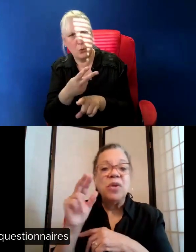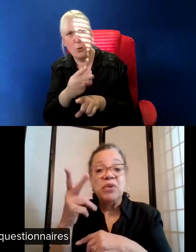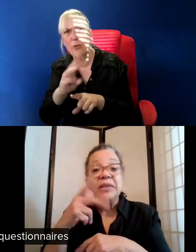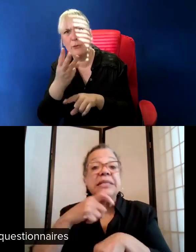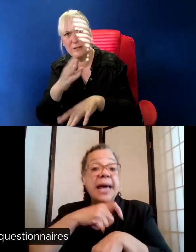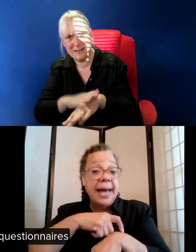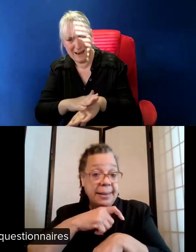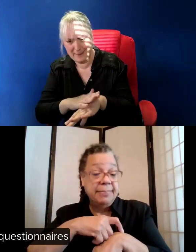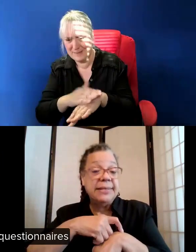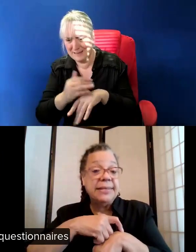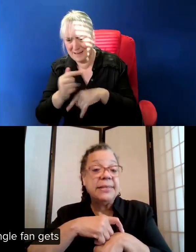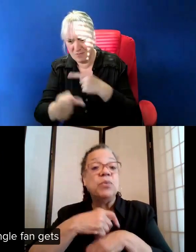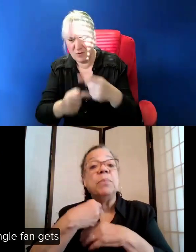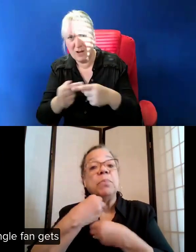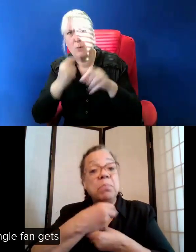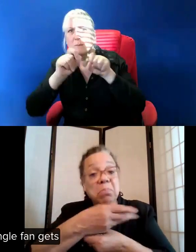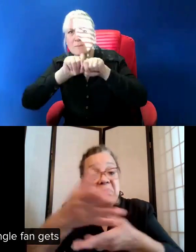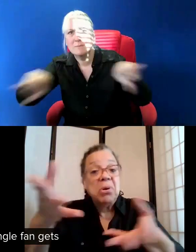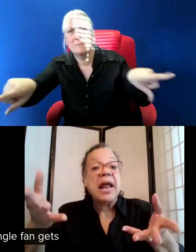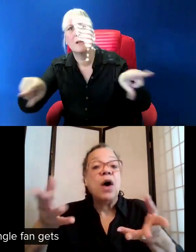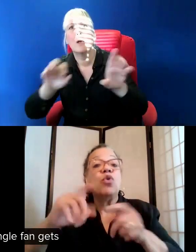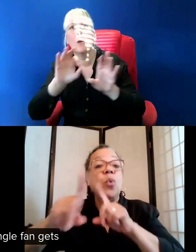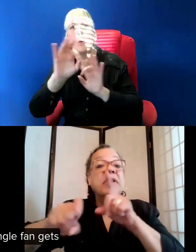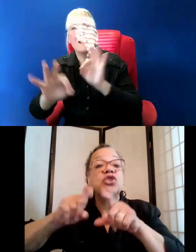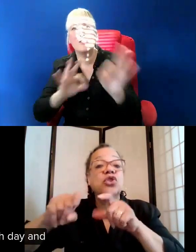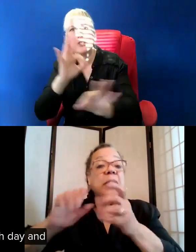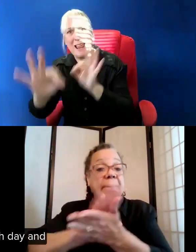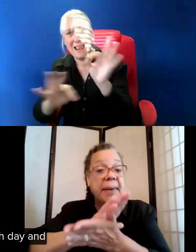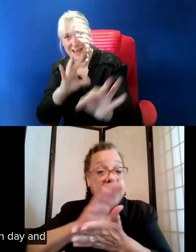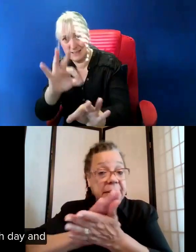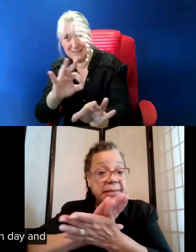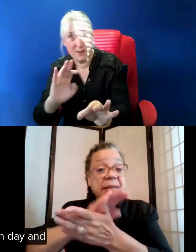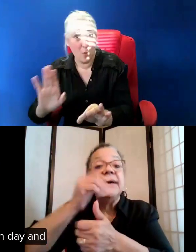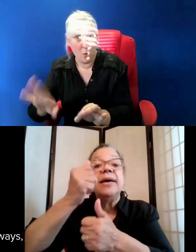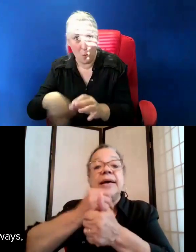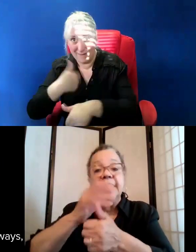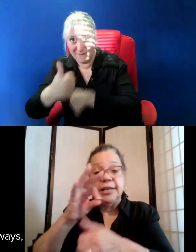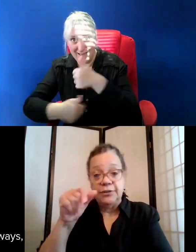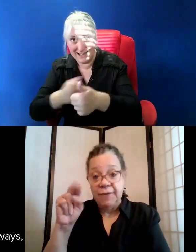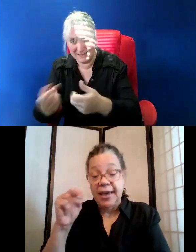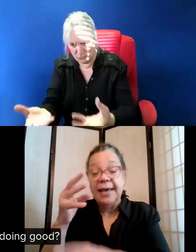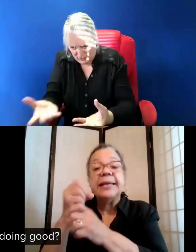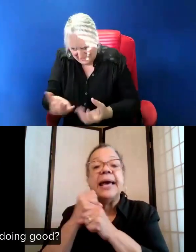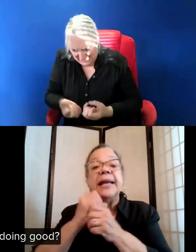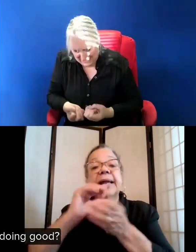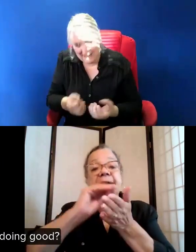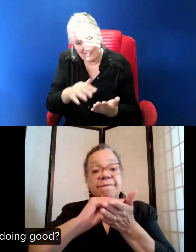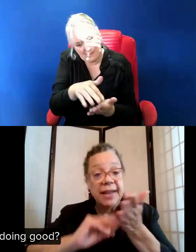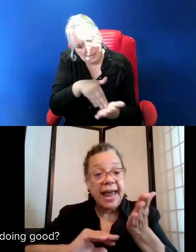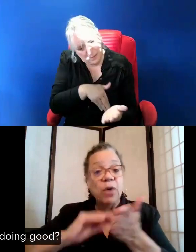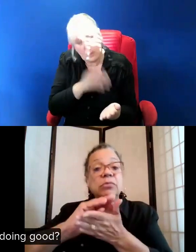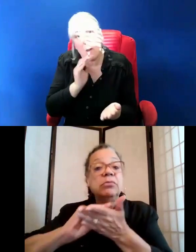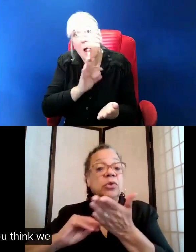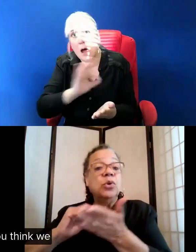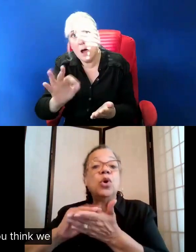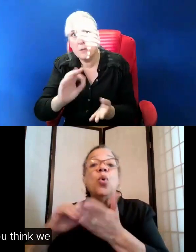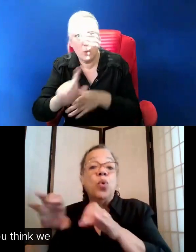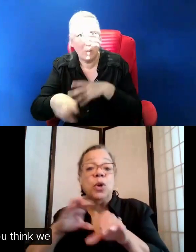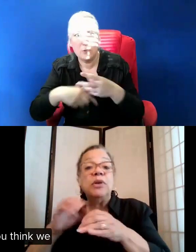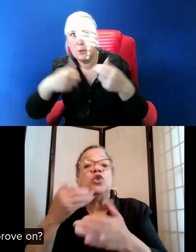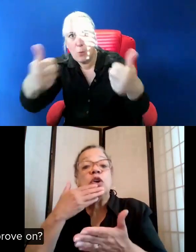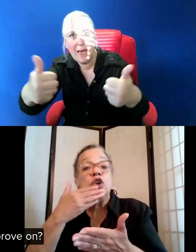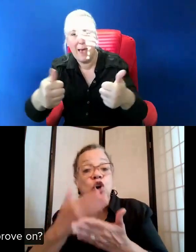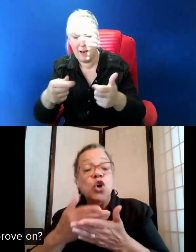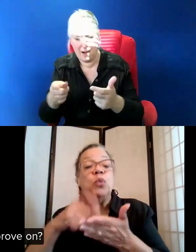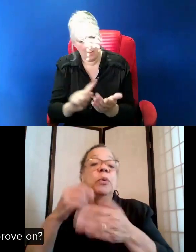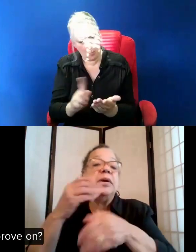put out questionnaires that every single fan gets on a match day. And it's always, what are we doing good? What do you